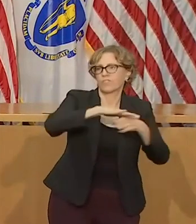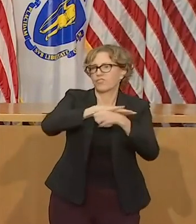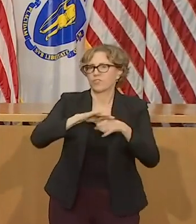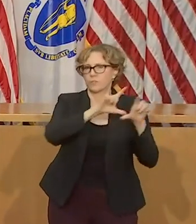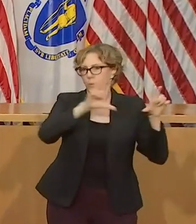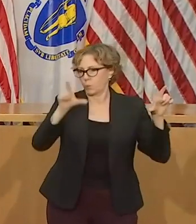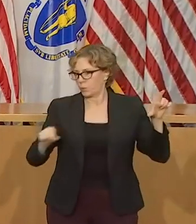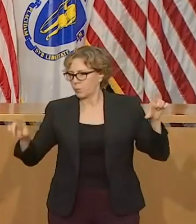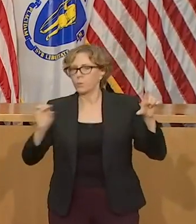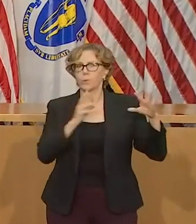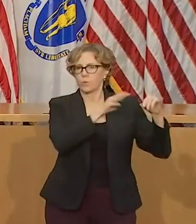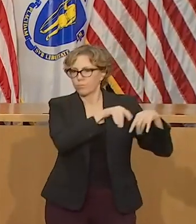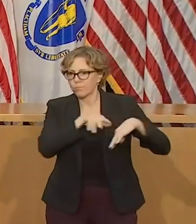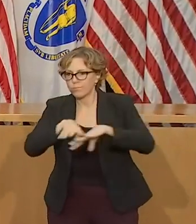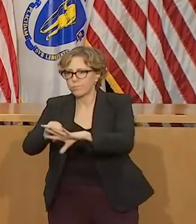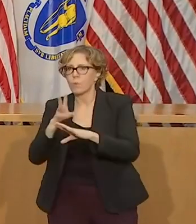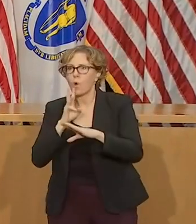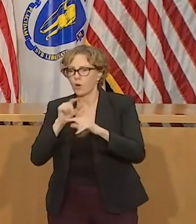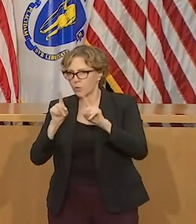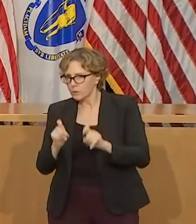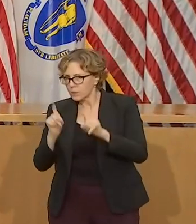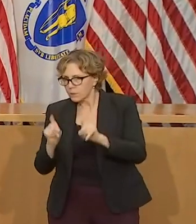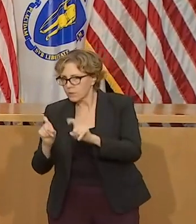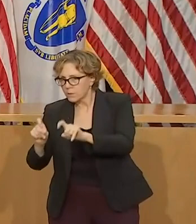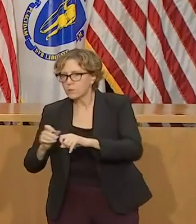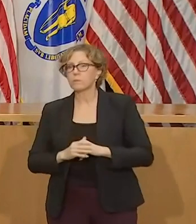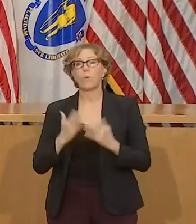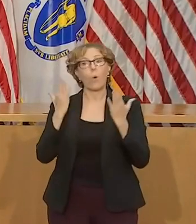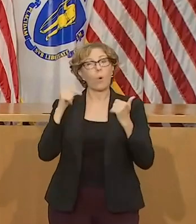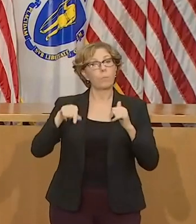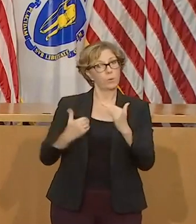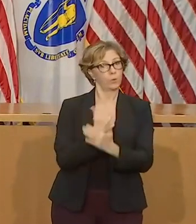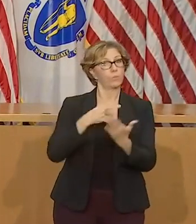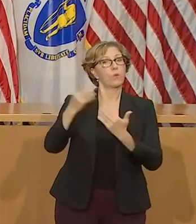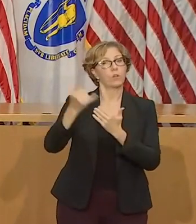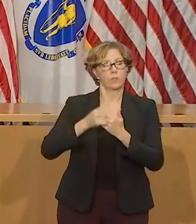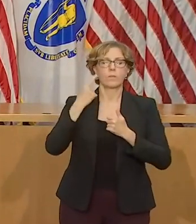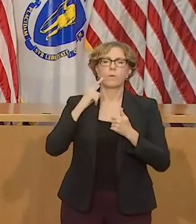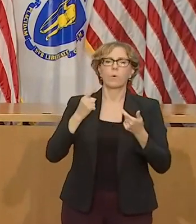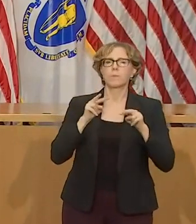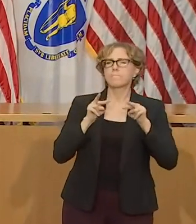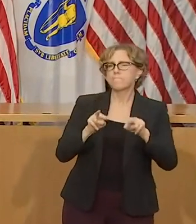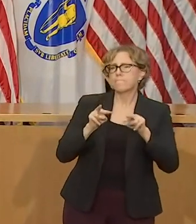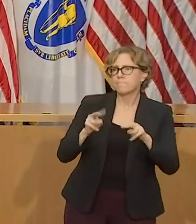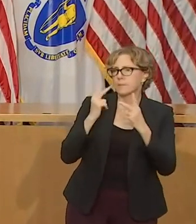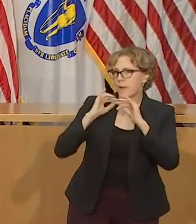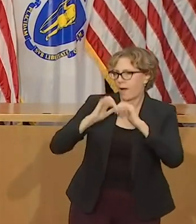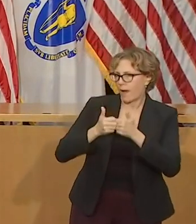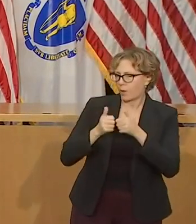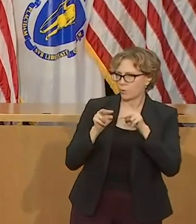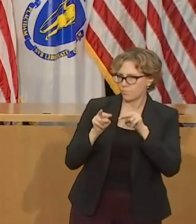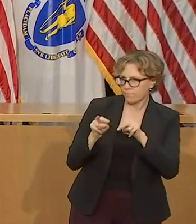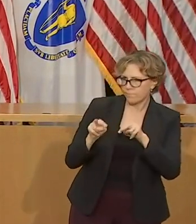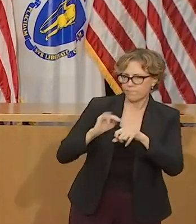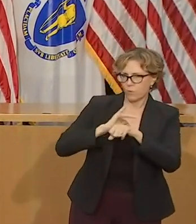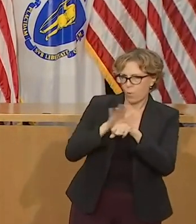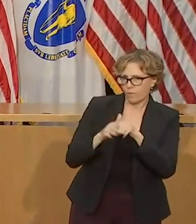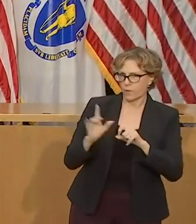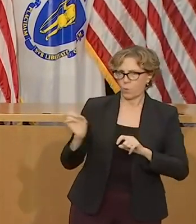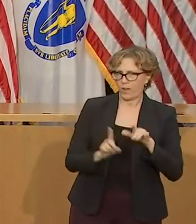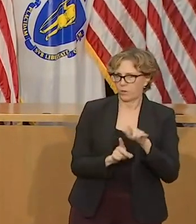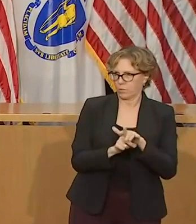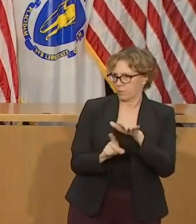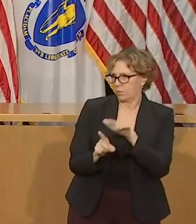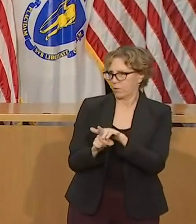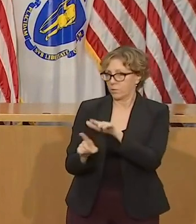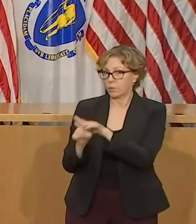hopeful that this pilot can be another surveillance tool for the Commonwealth to monitor where COVID-19 exists, so that we can have a more targeted approach